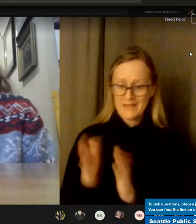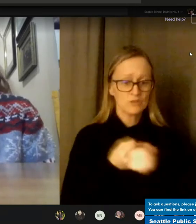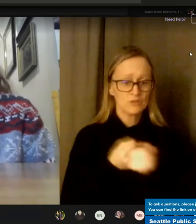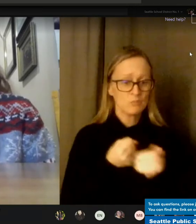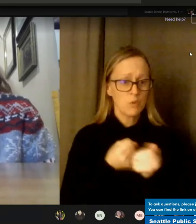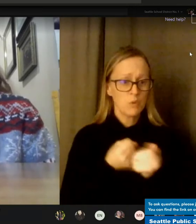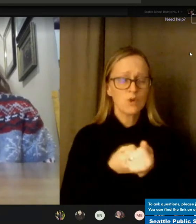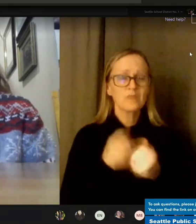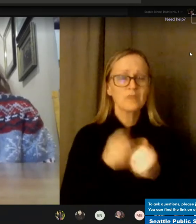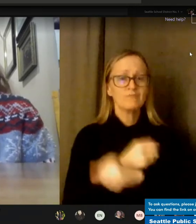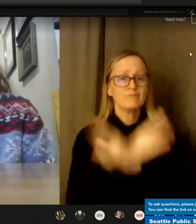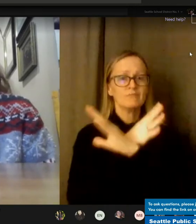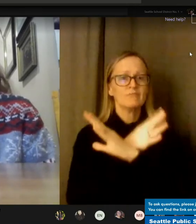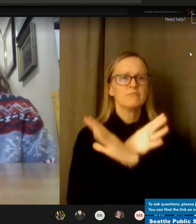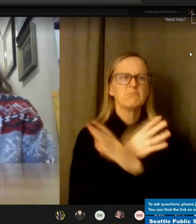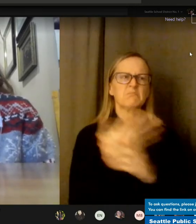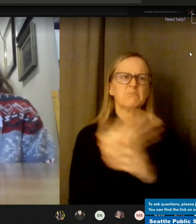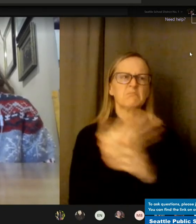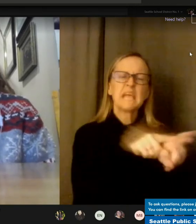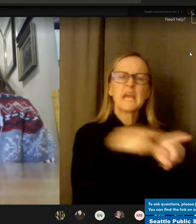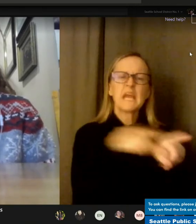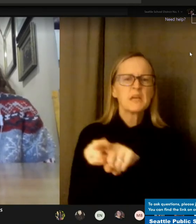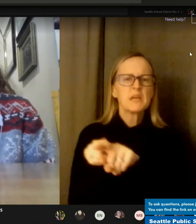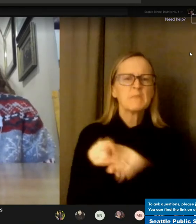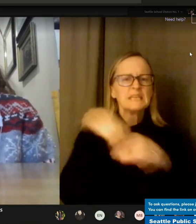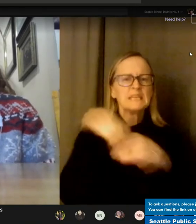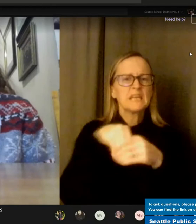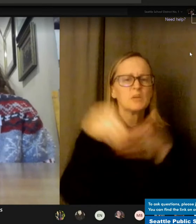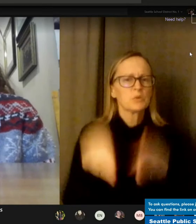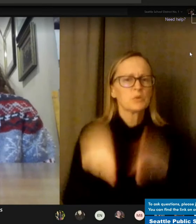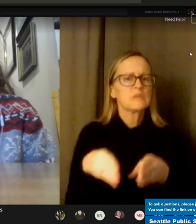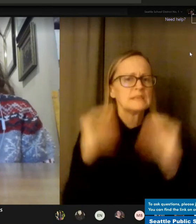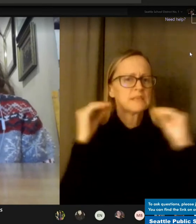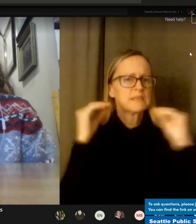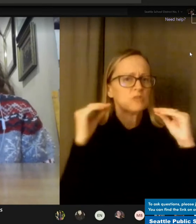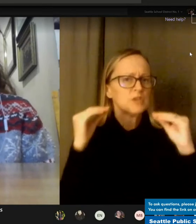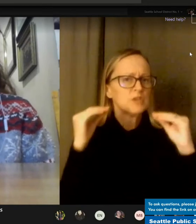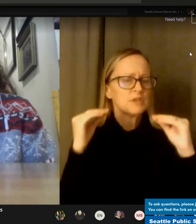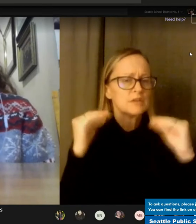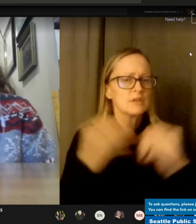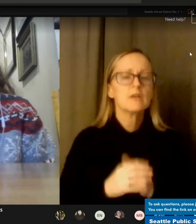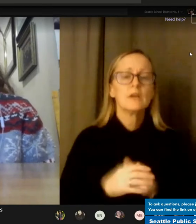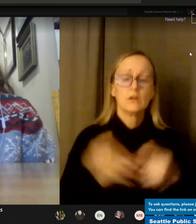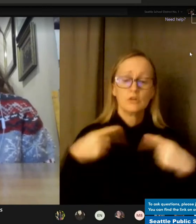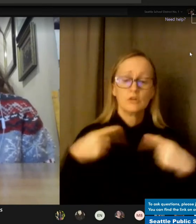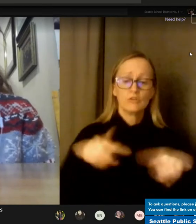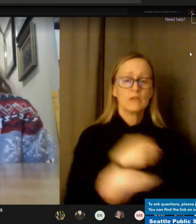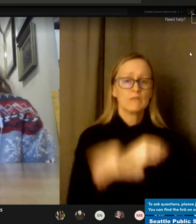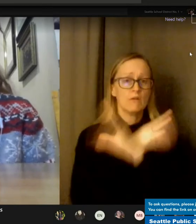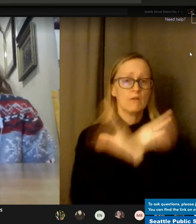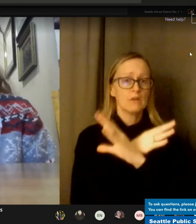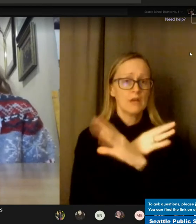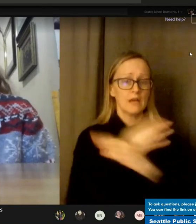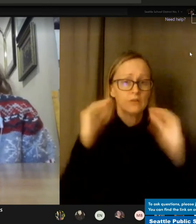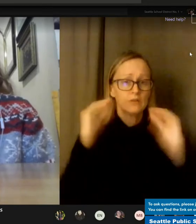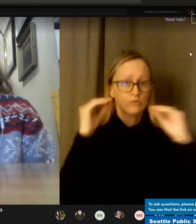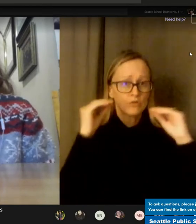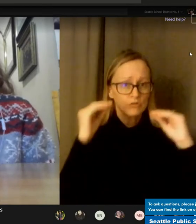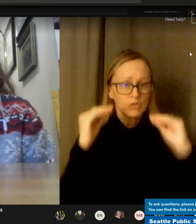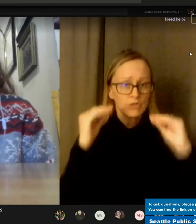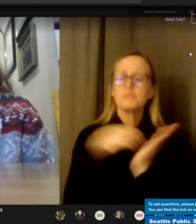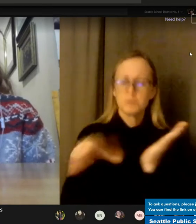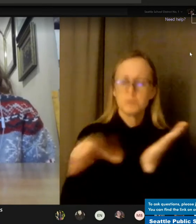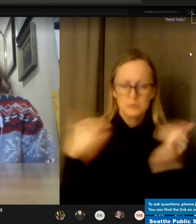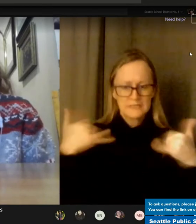mortar classrooms. During whole class online instruction, you should expect to see students with their cameras on